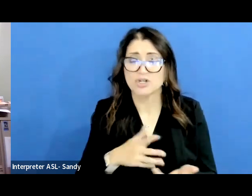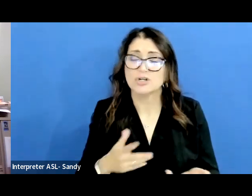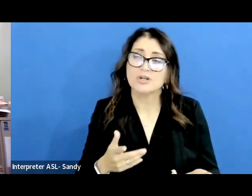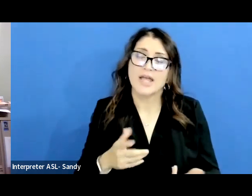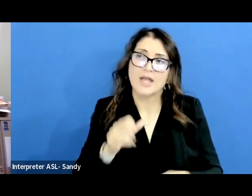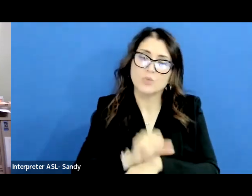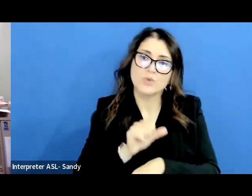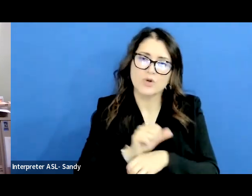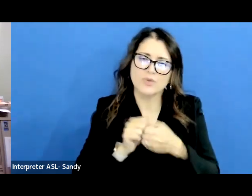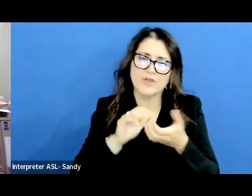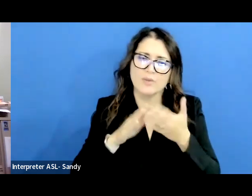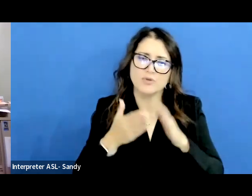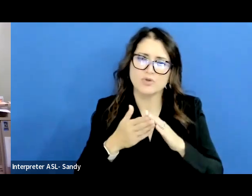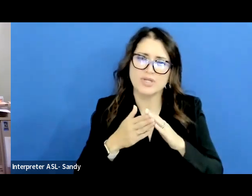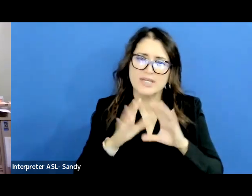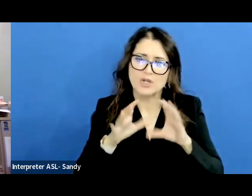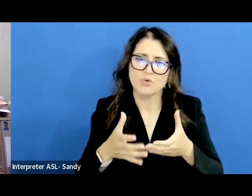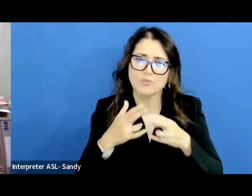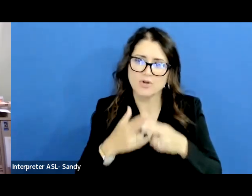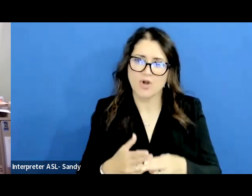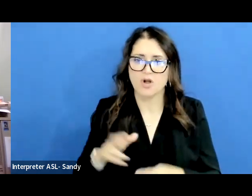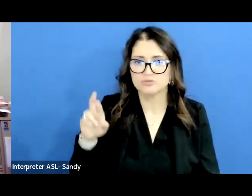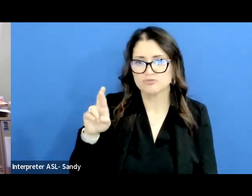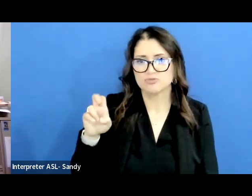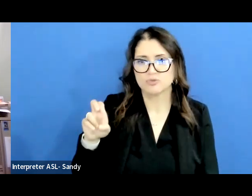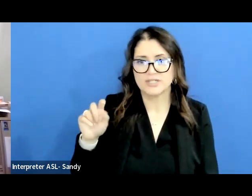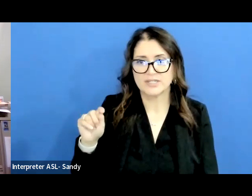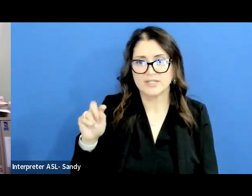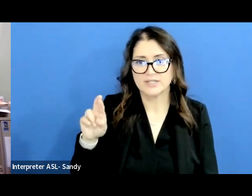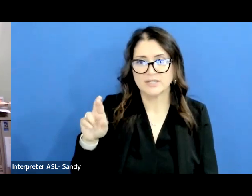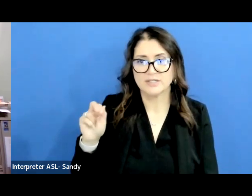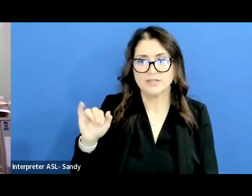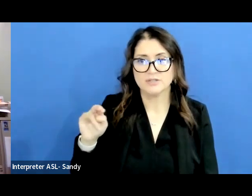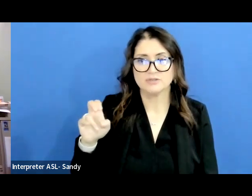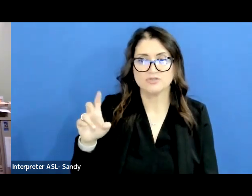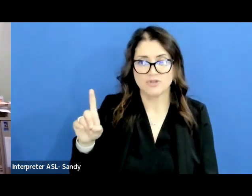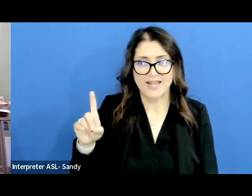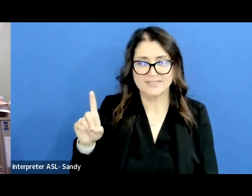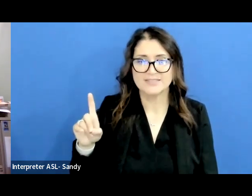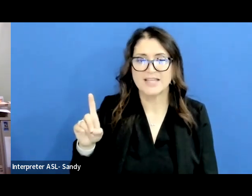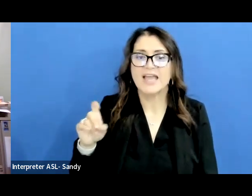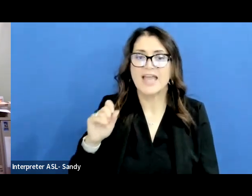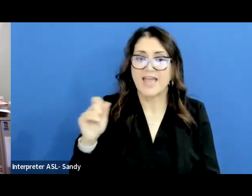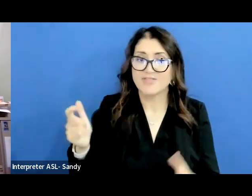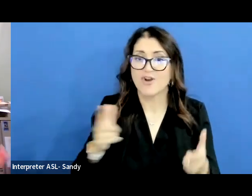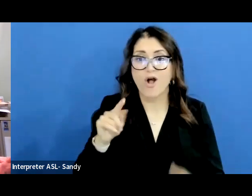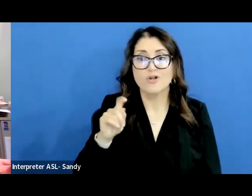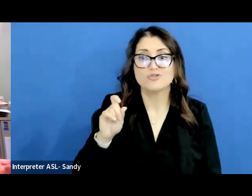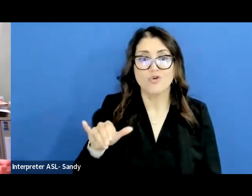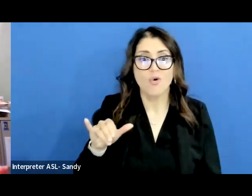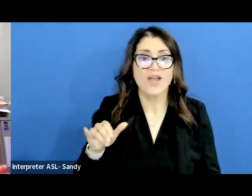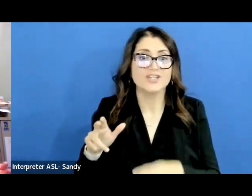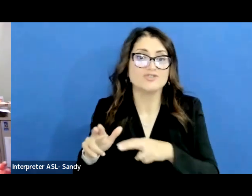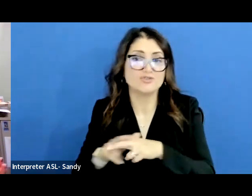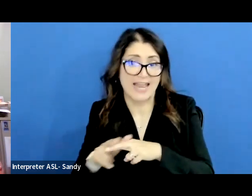community group called Retrained, and they're a bunch of toy train enthusiasts, and they